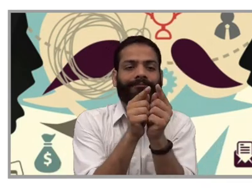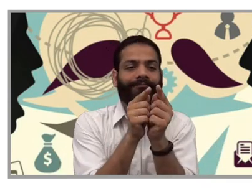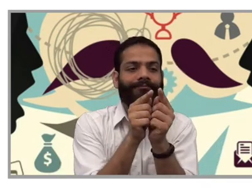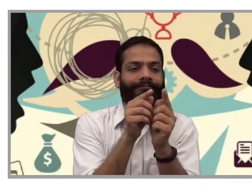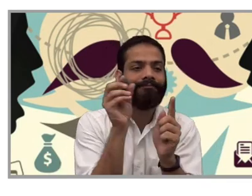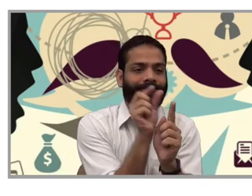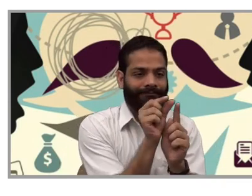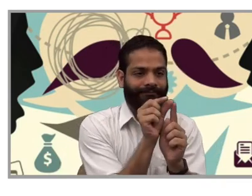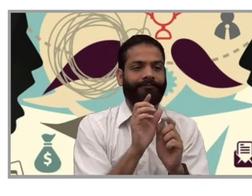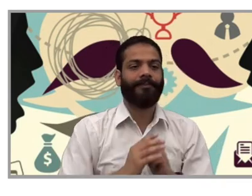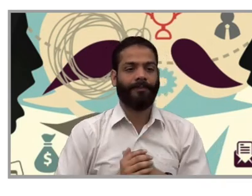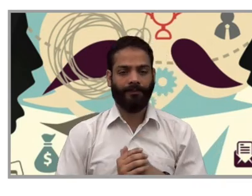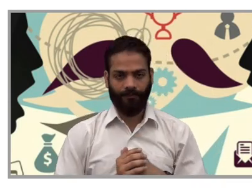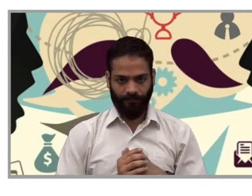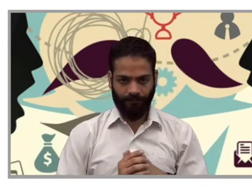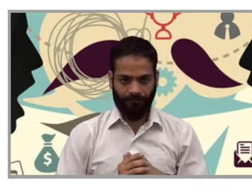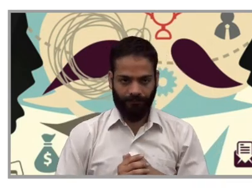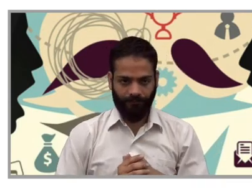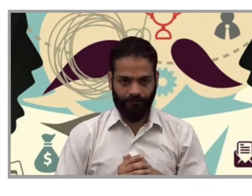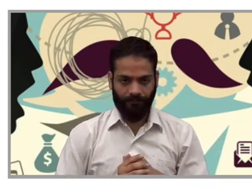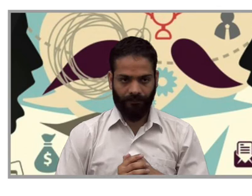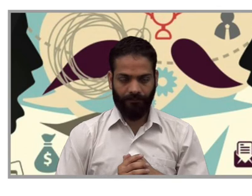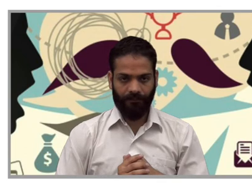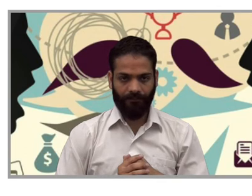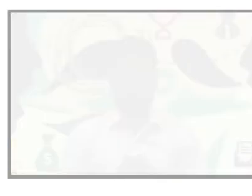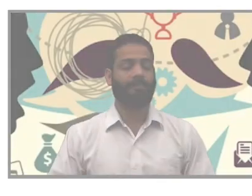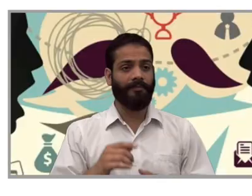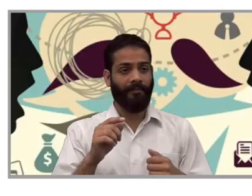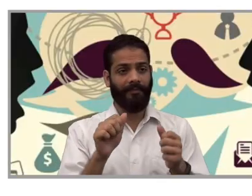So for example, short for prime minister would be PM.